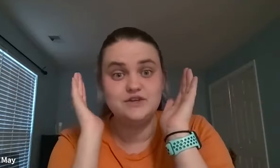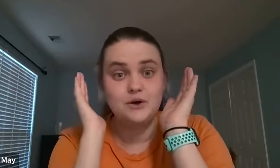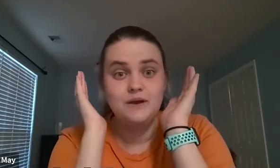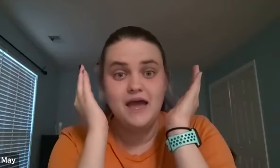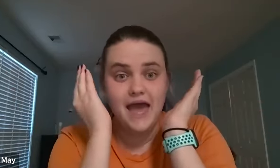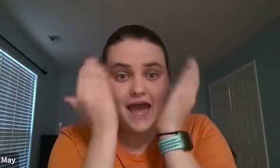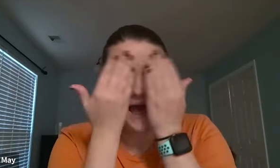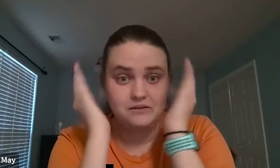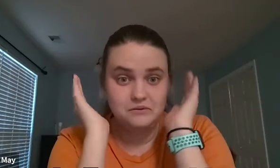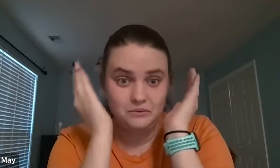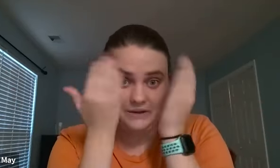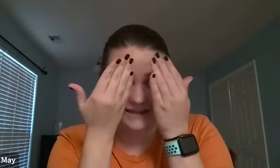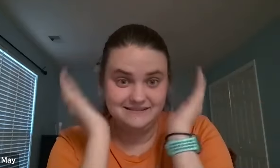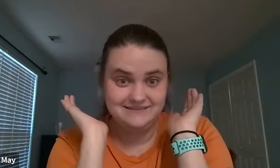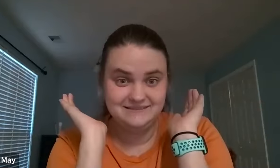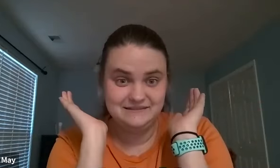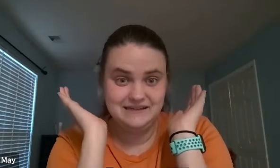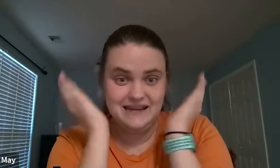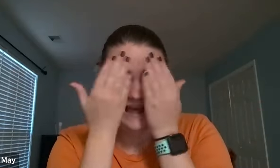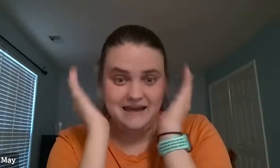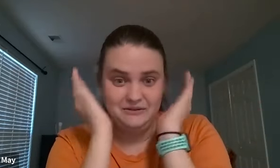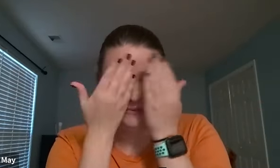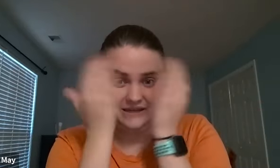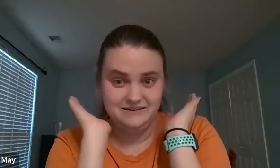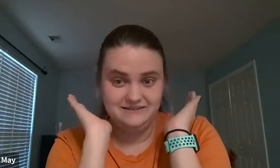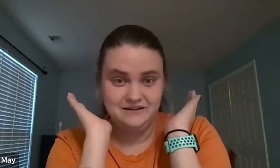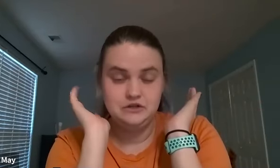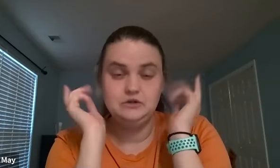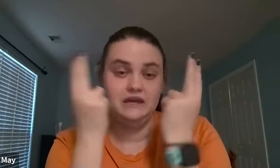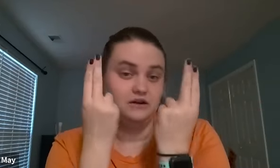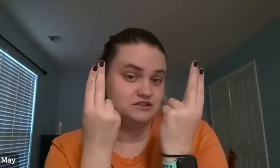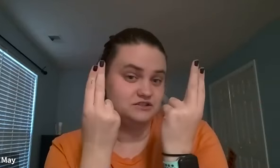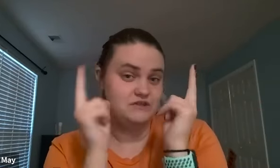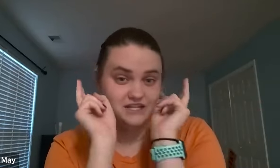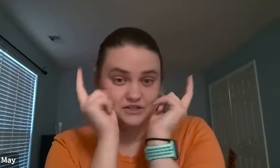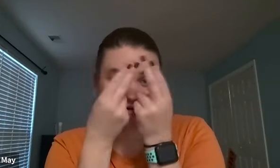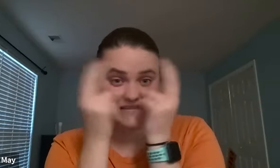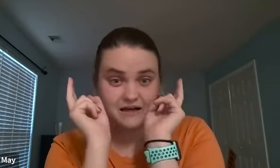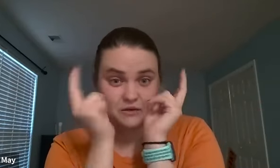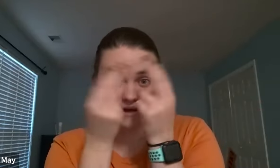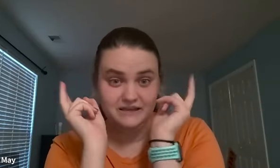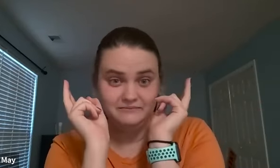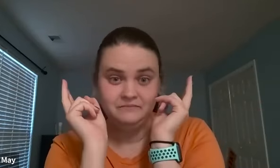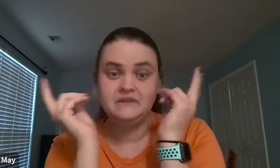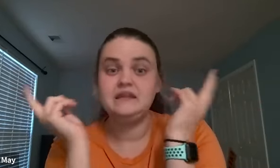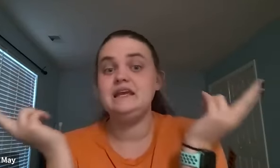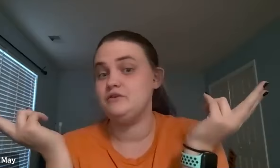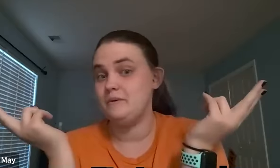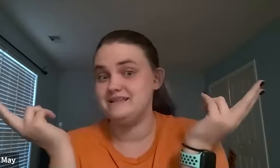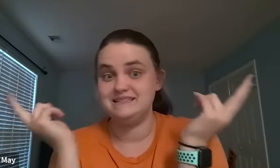So Halloween, Halloween. You can also do the H's where it's Halloween. Either way is